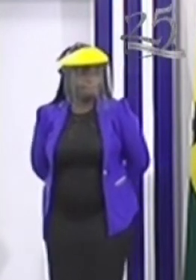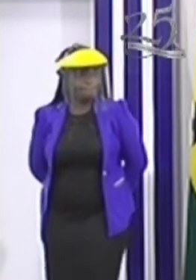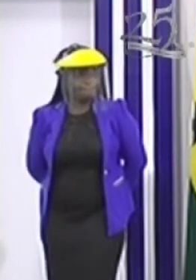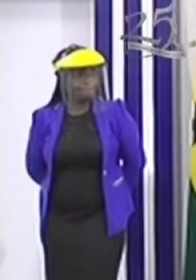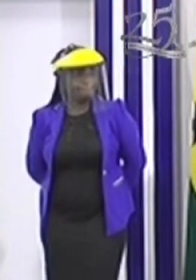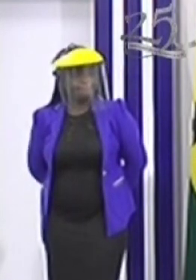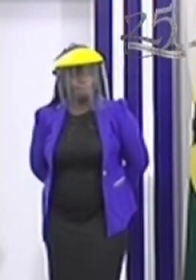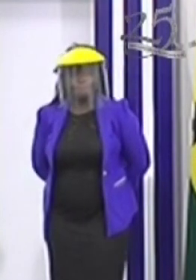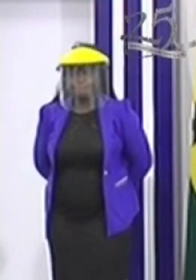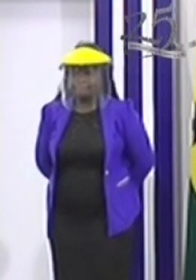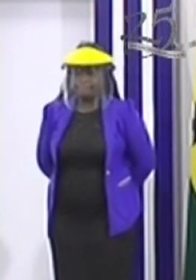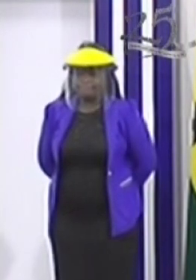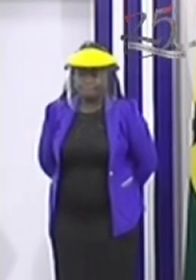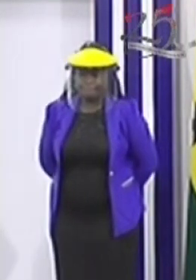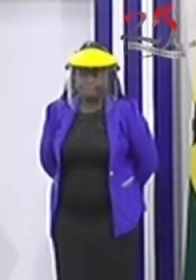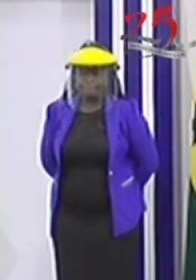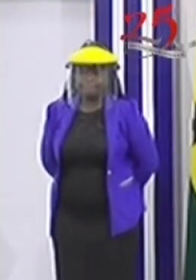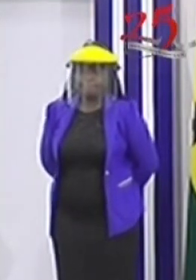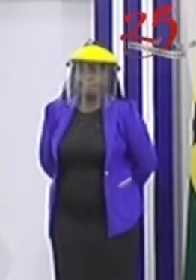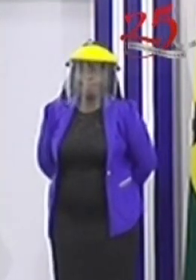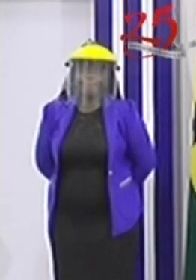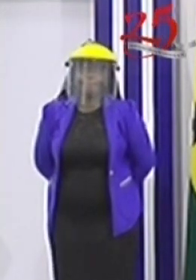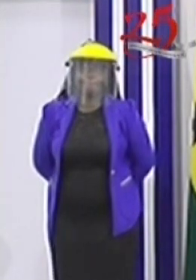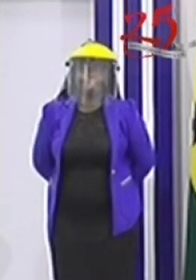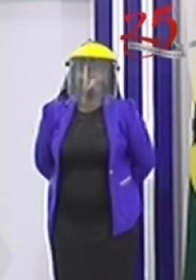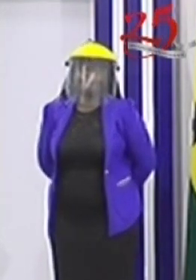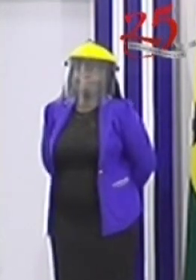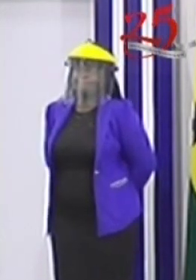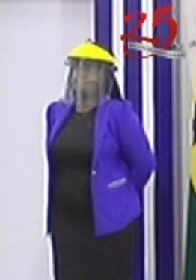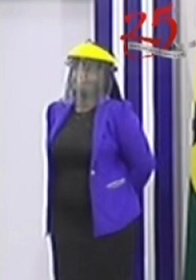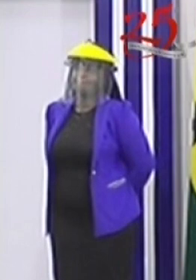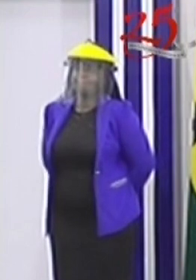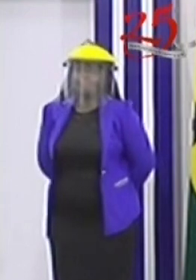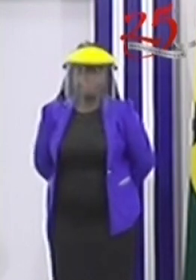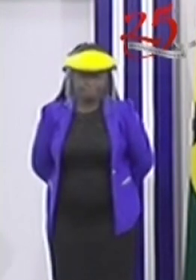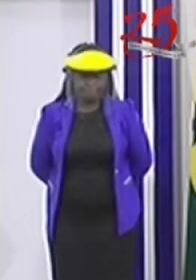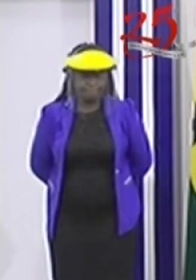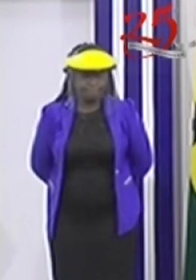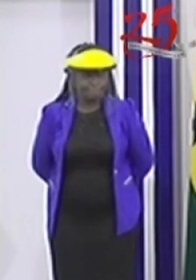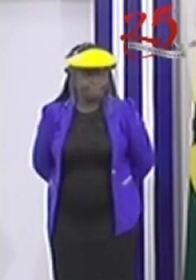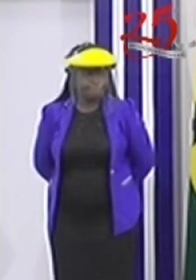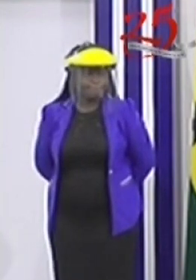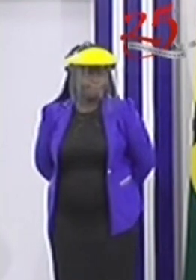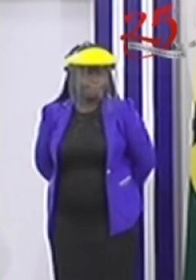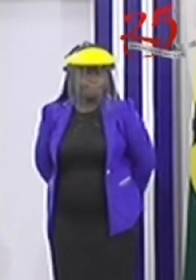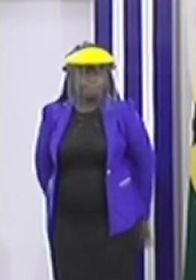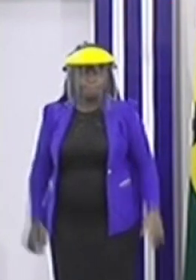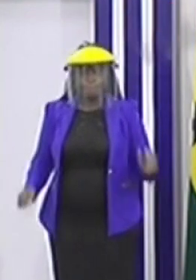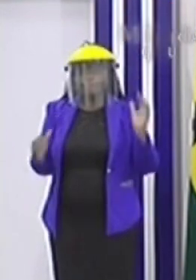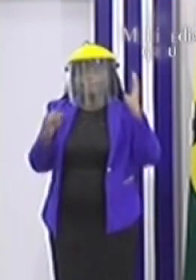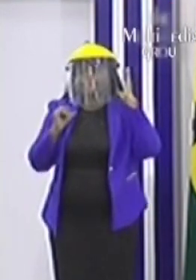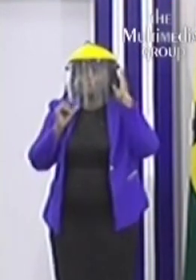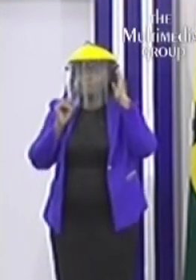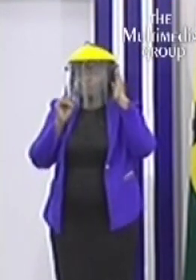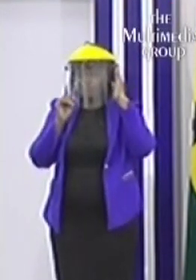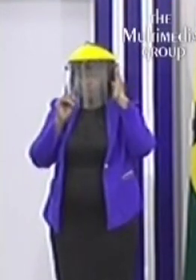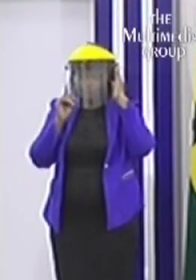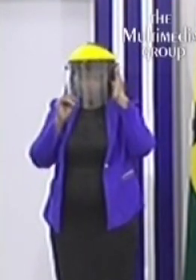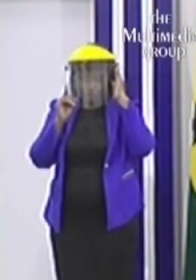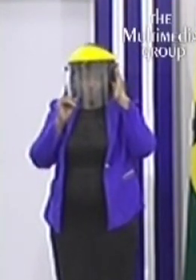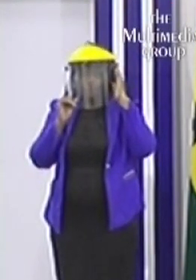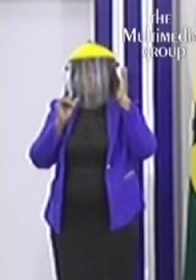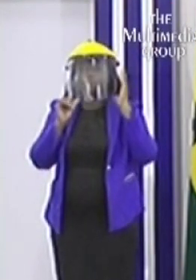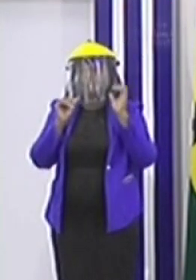that. We're also getting reports that some members of the public who are VVIP are being treated at the Bank of